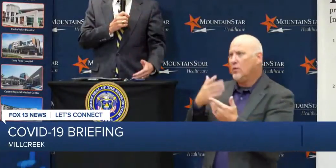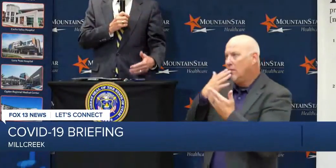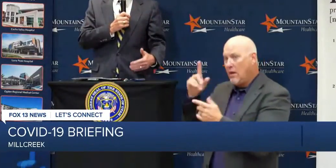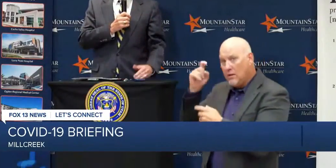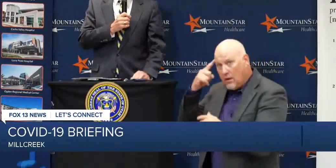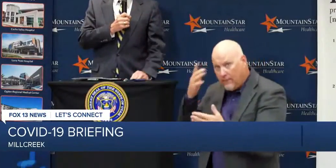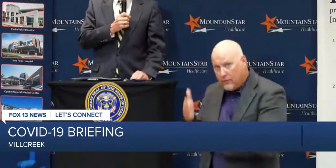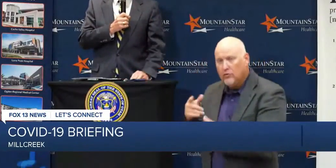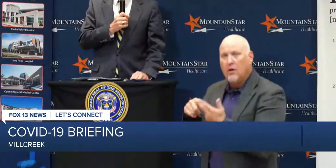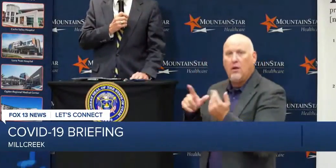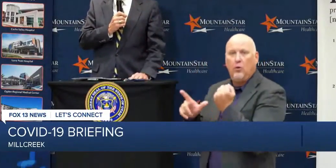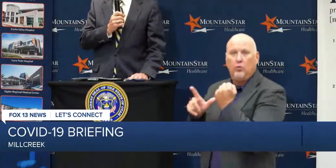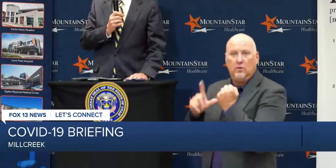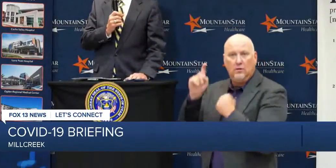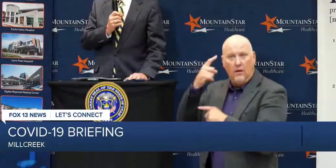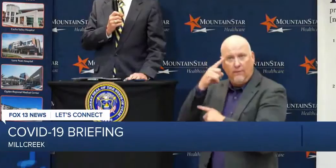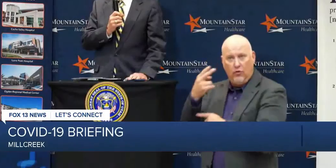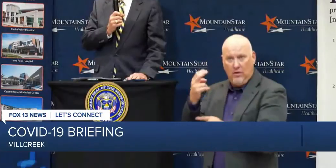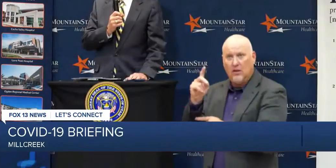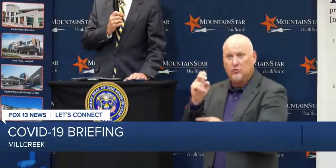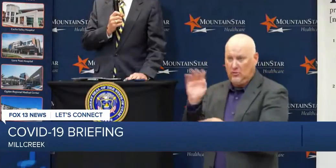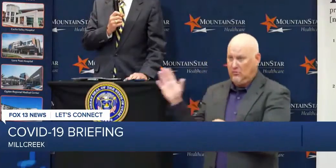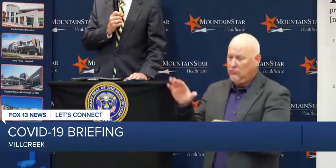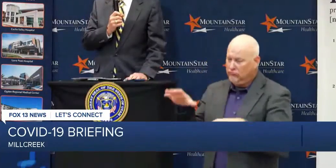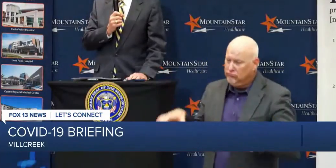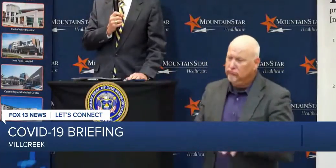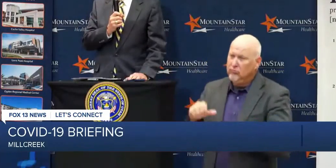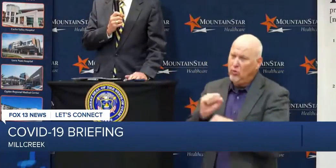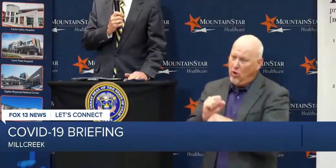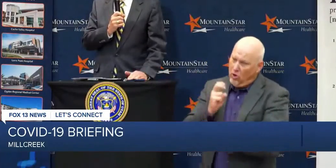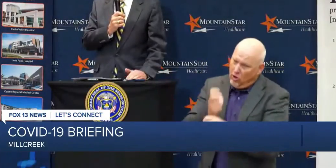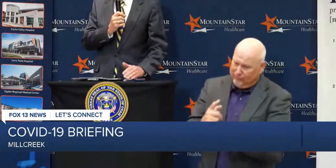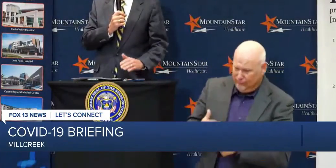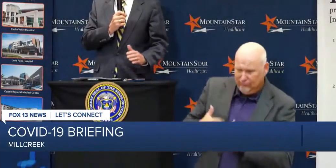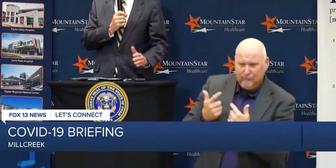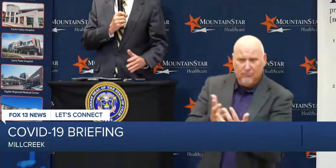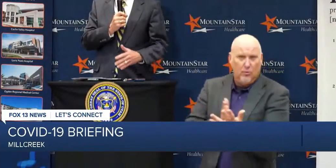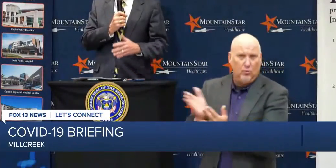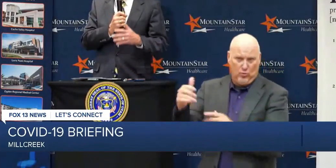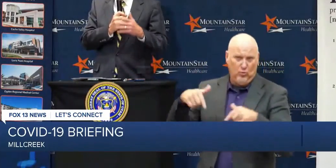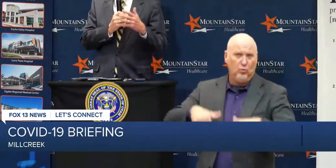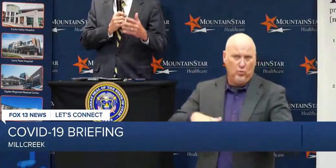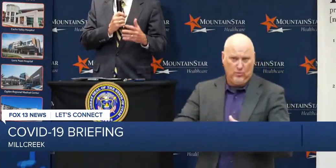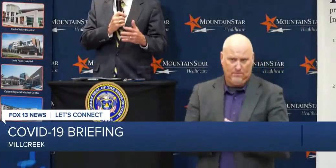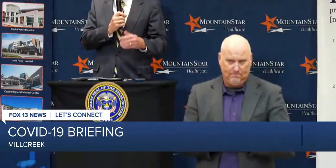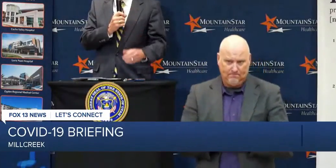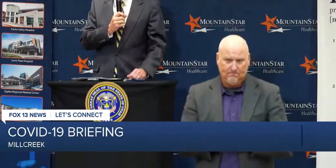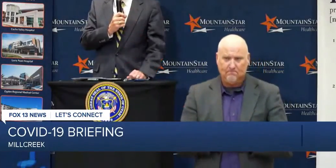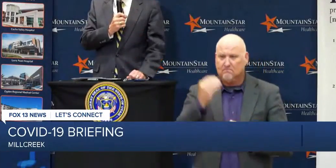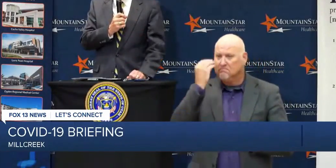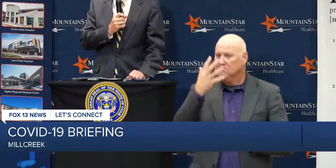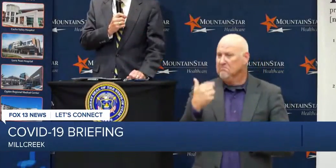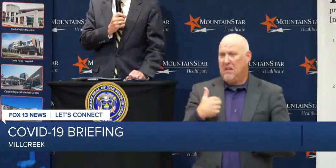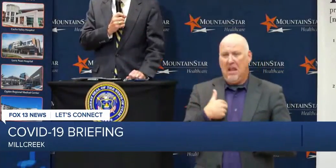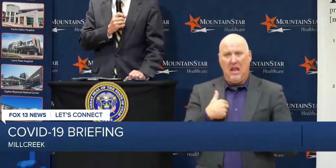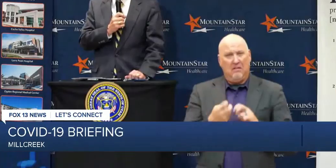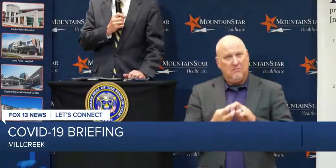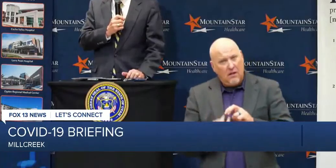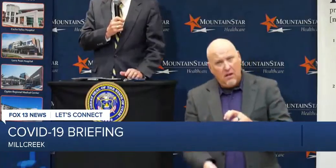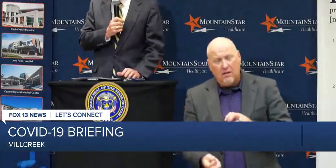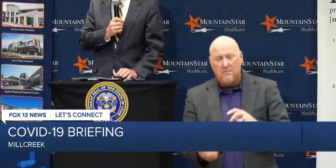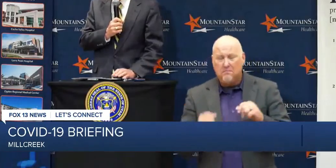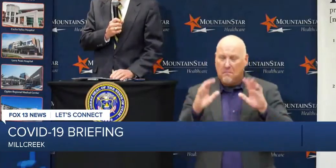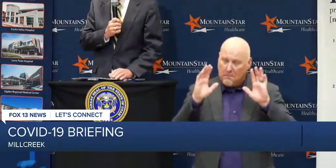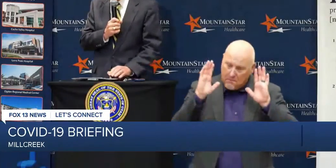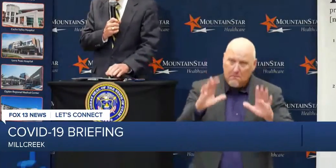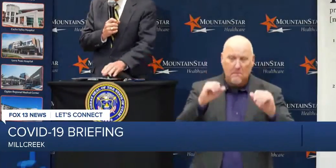their tireless and intelligent leadership. I'm just amazed at where they go, how they do it, and they